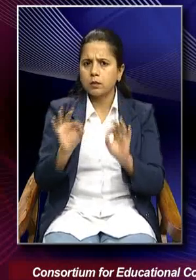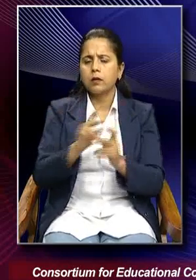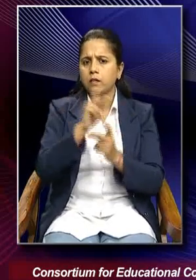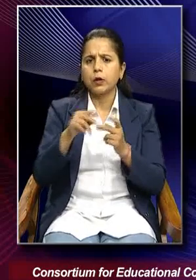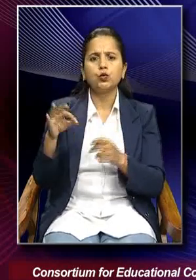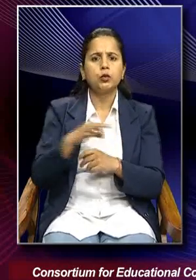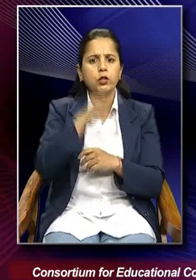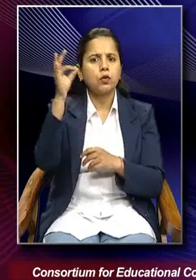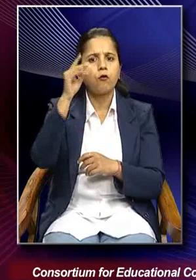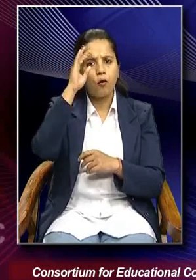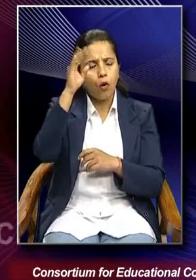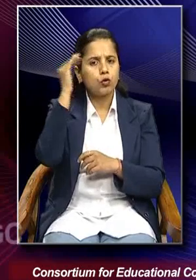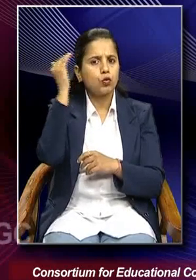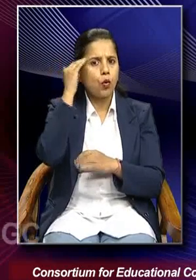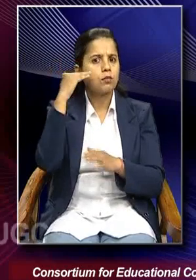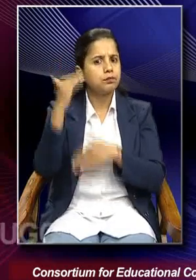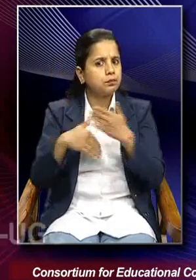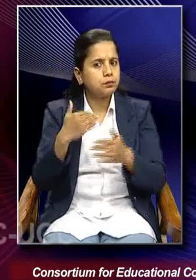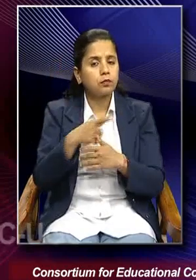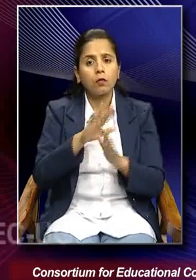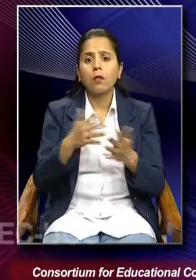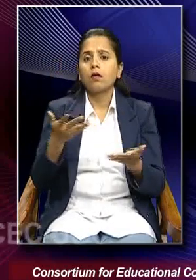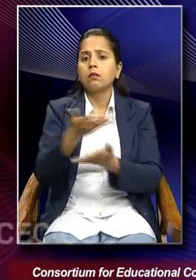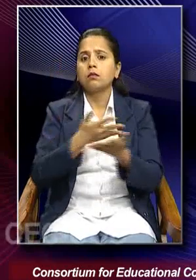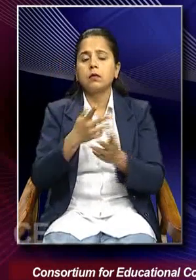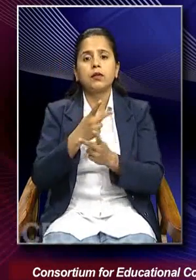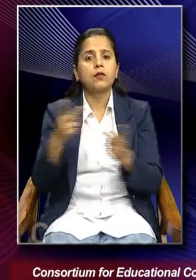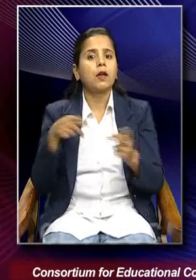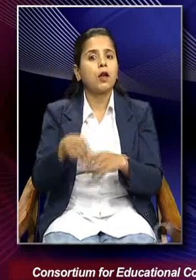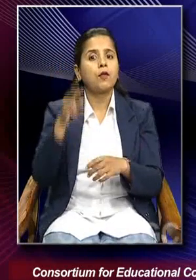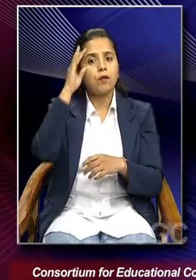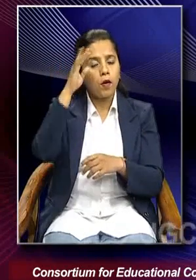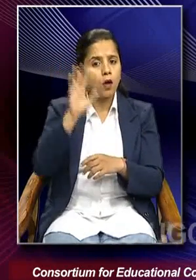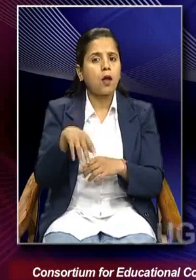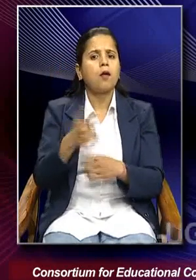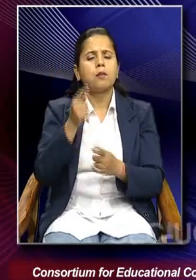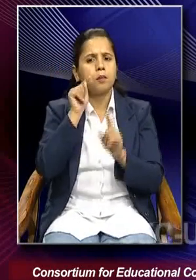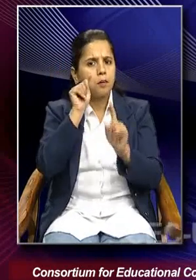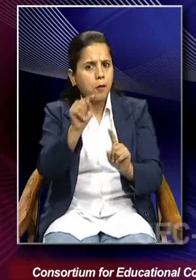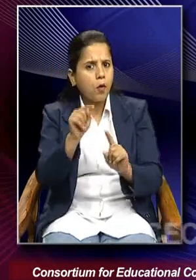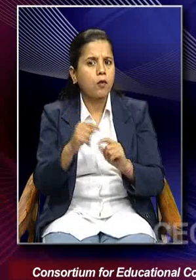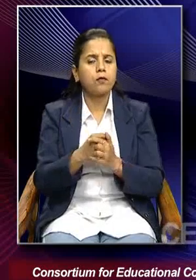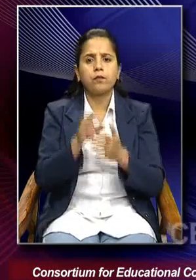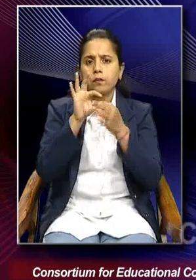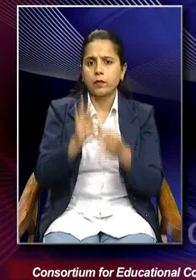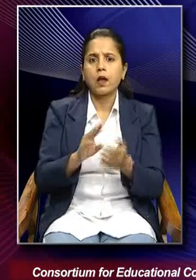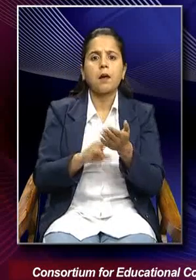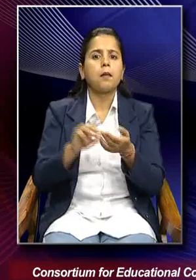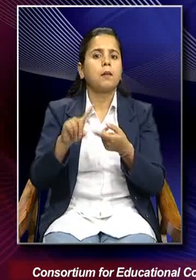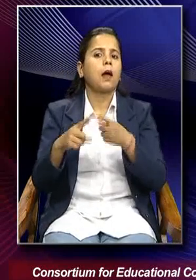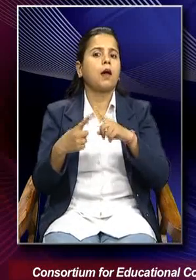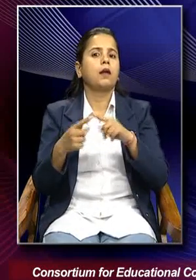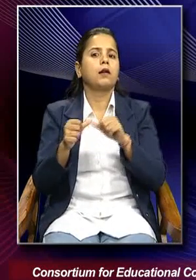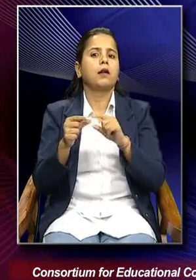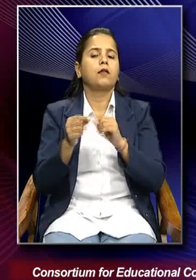philosophical knowledge. And they are discussing various philosophical issues regarding the metaphysical